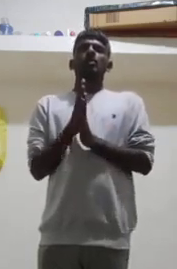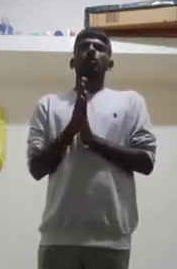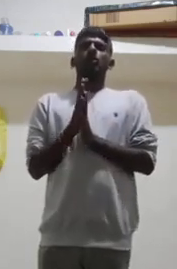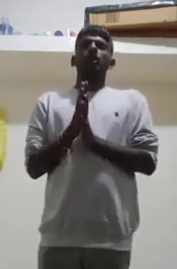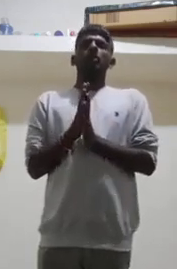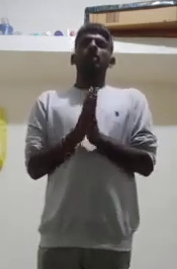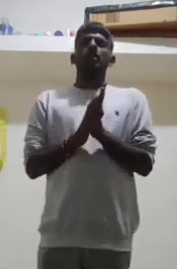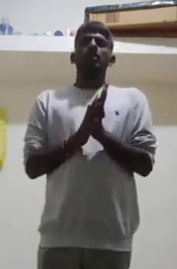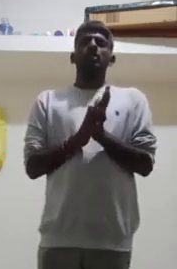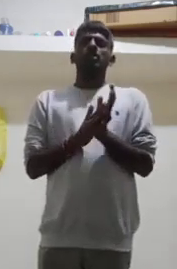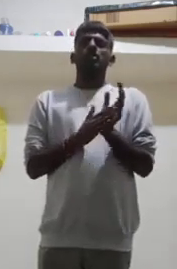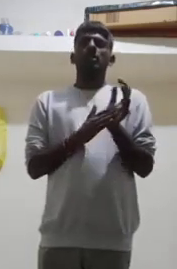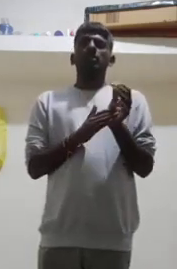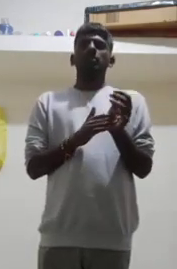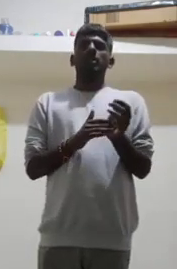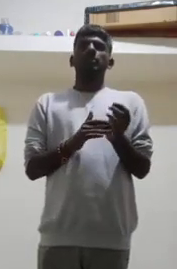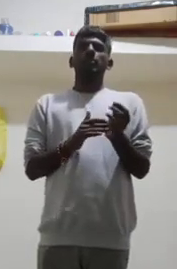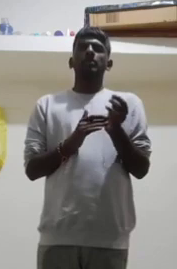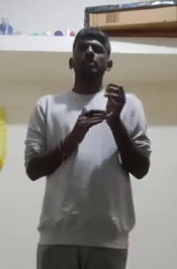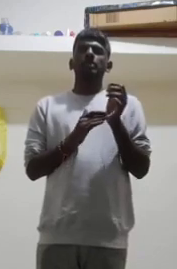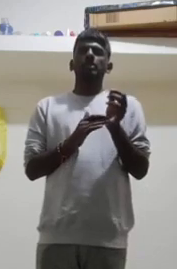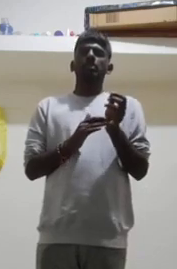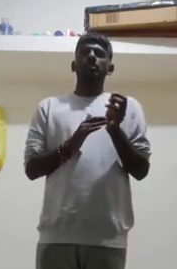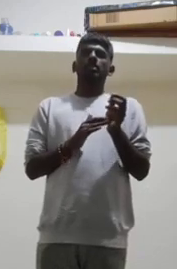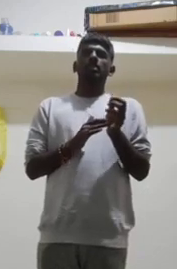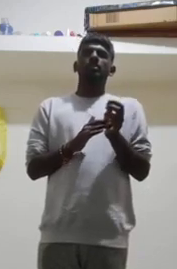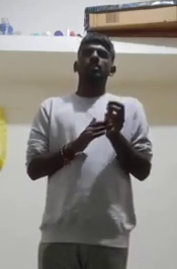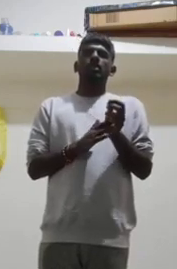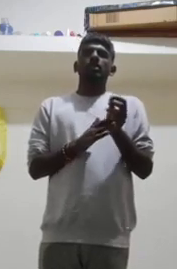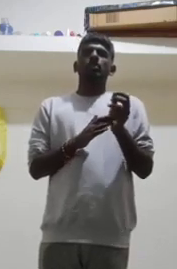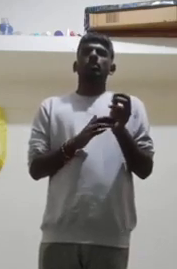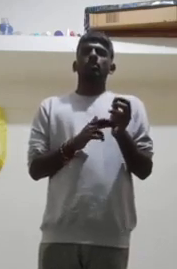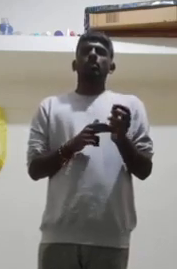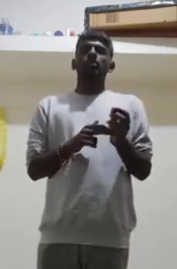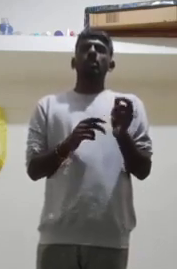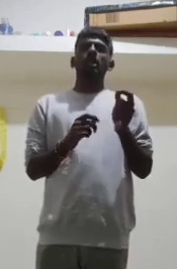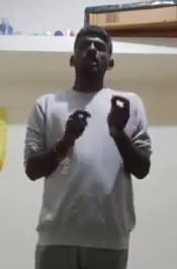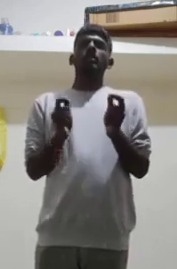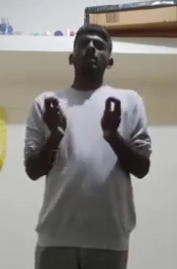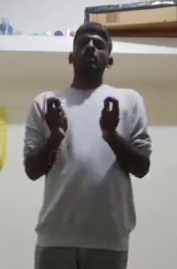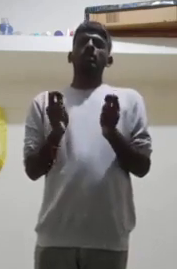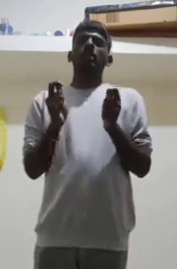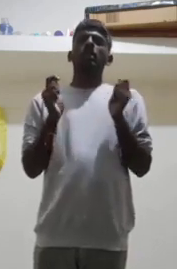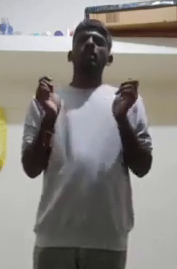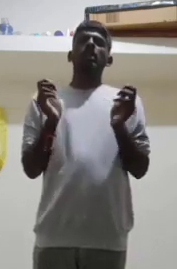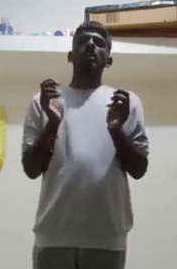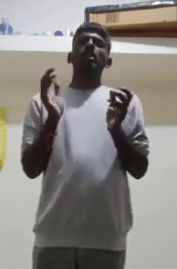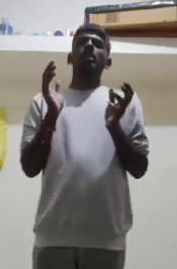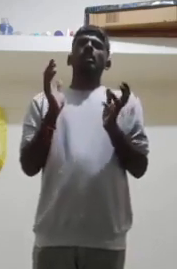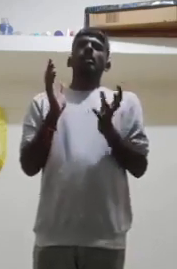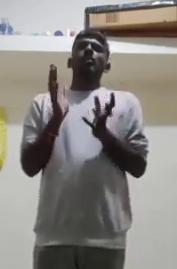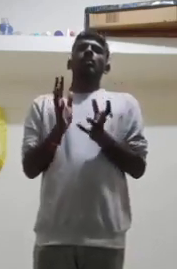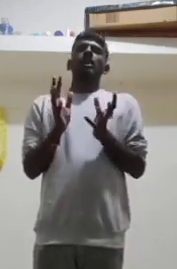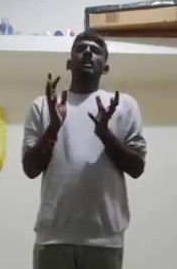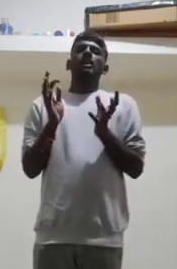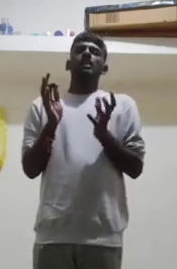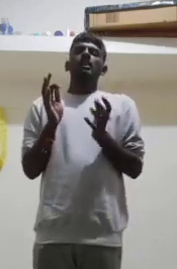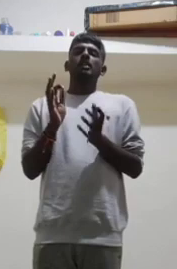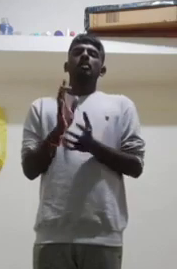object-oriented programming, so the main purpose is to deal with the real world